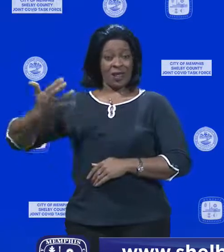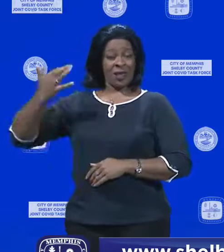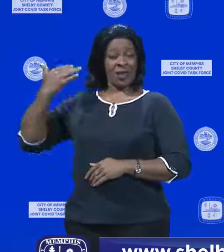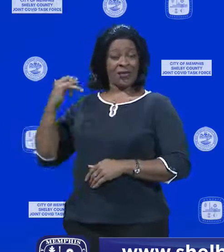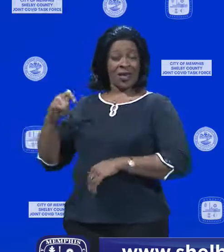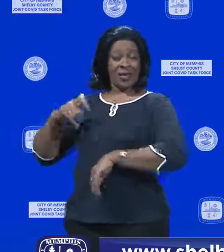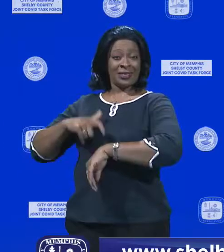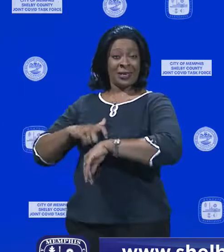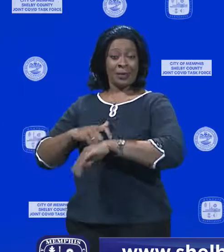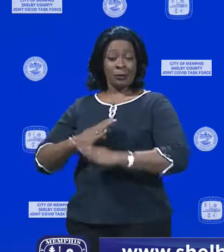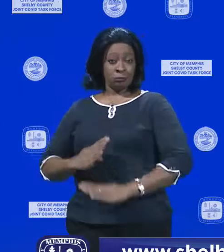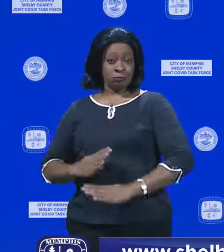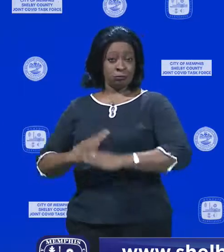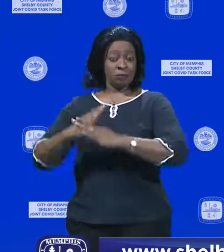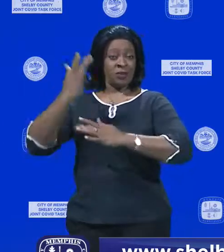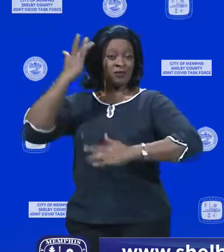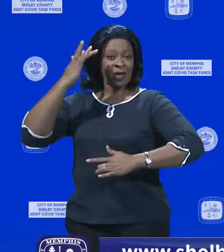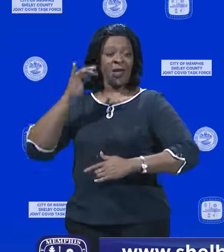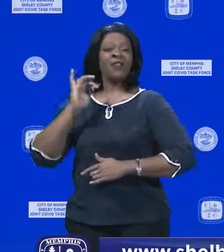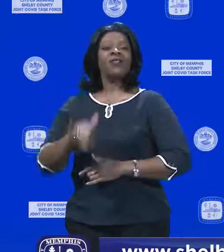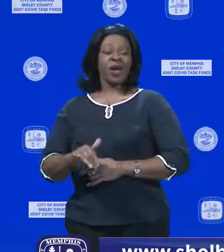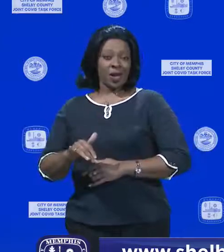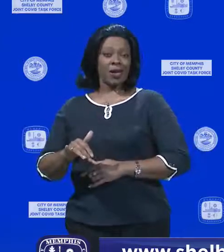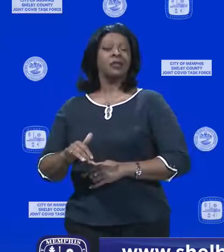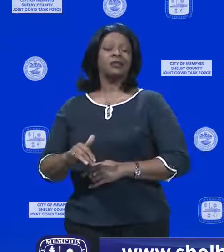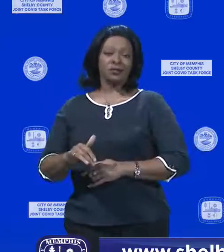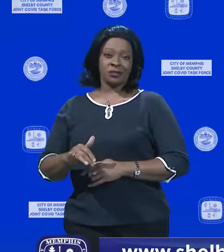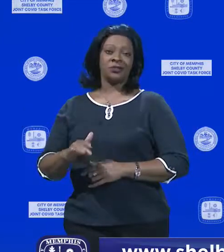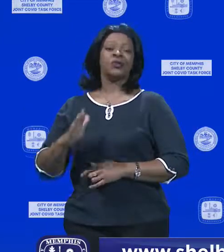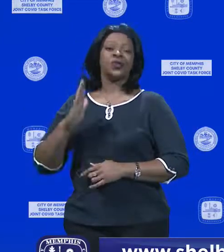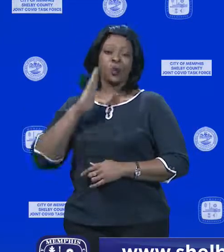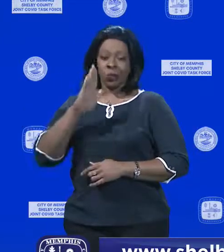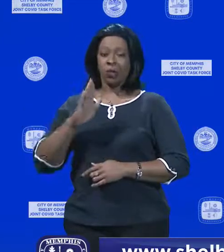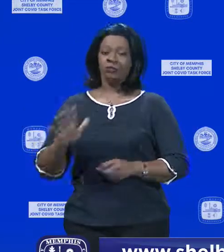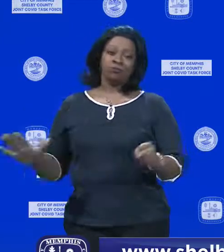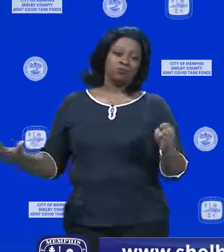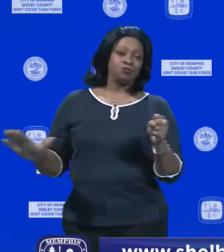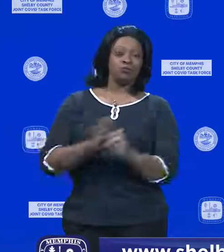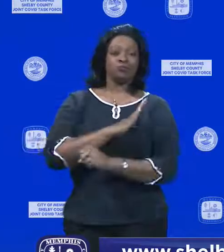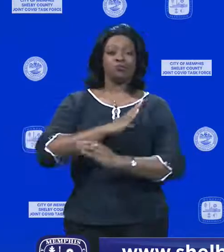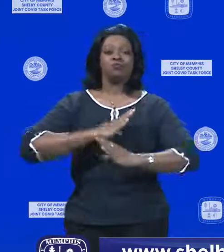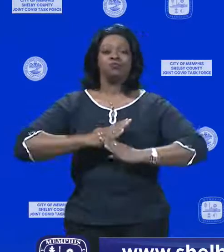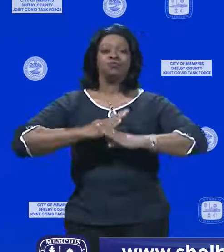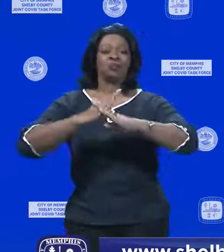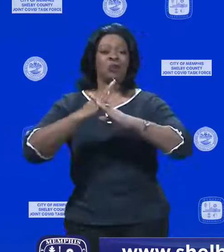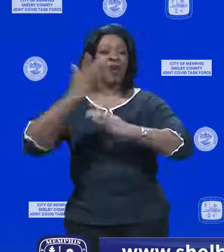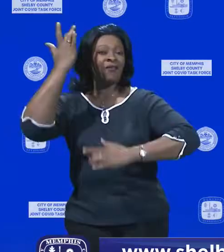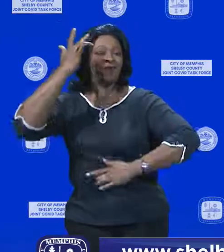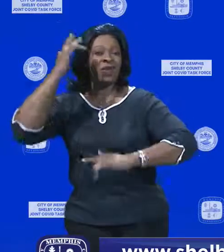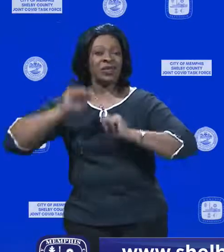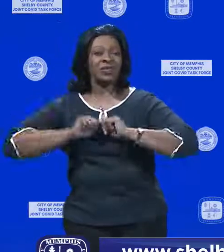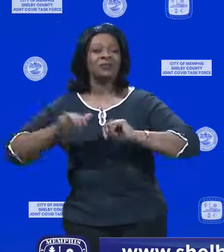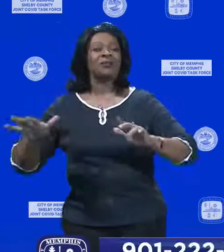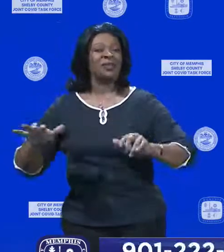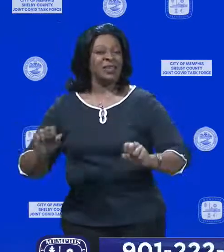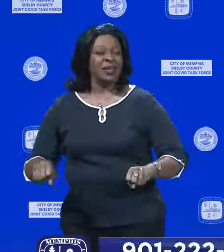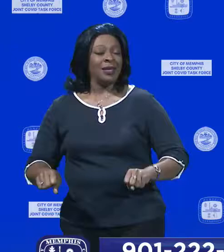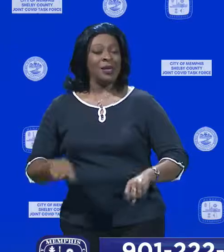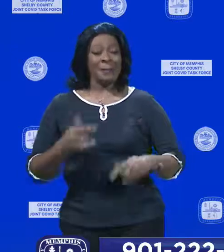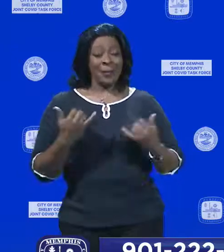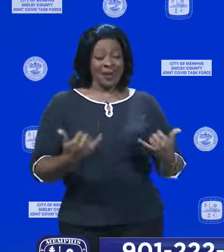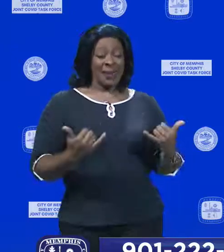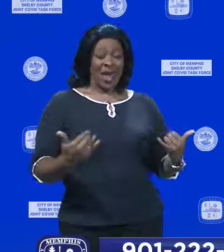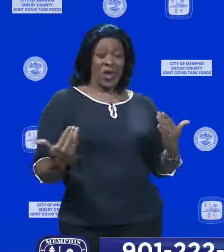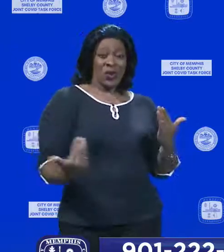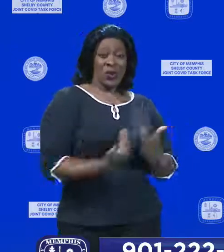being immune, that would have been herd immunity. But the predominant virus that we're dealing with now